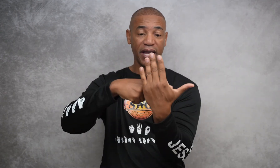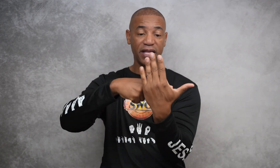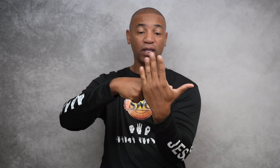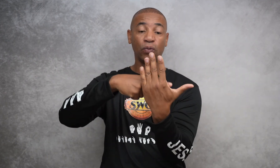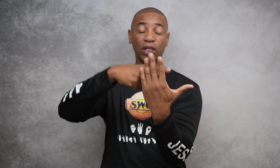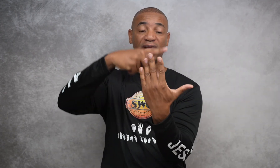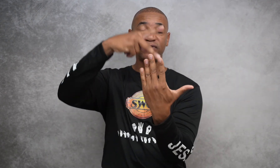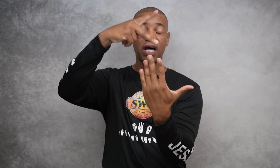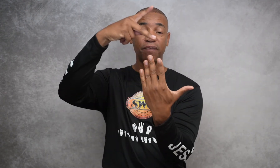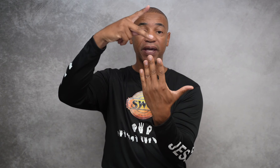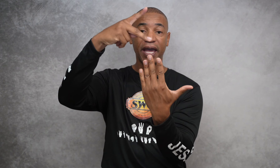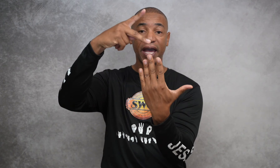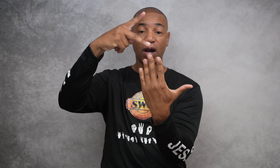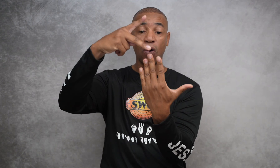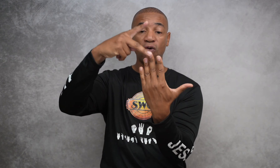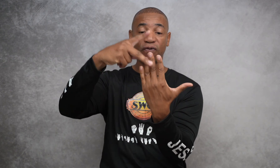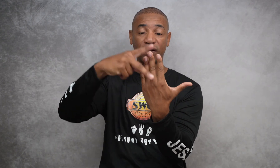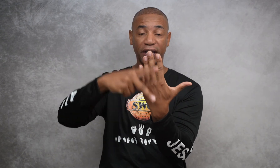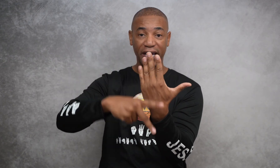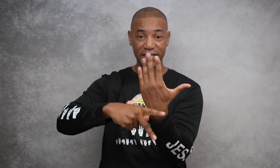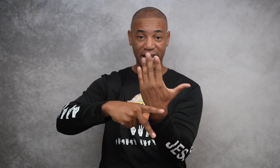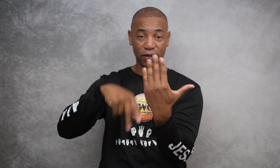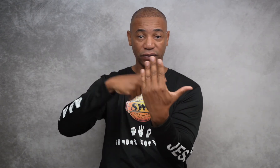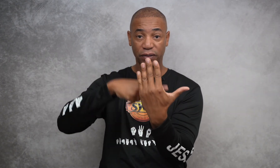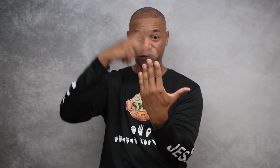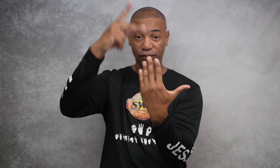then it will lift up, over, and down.